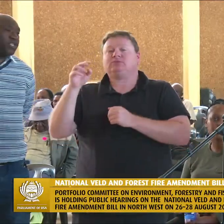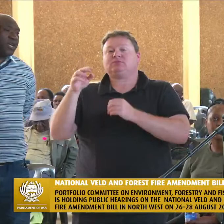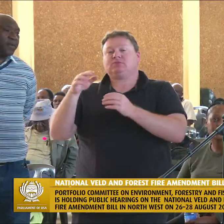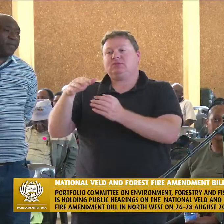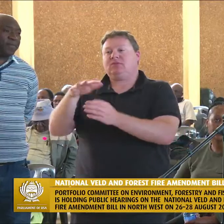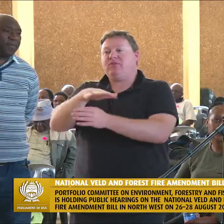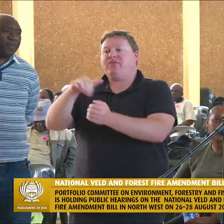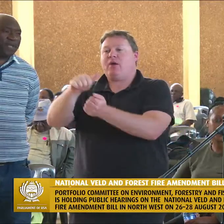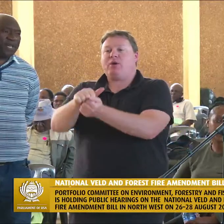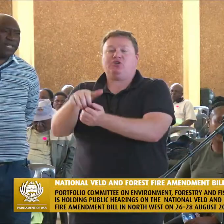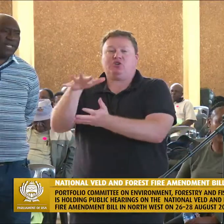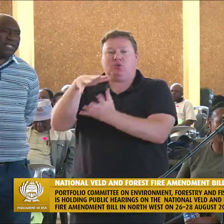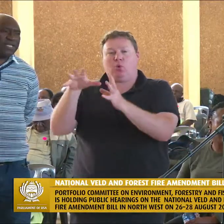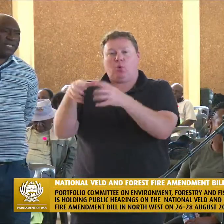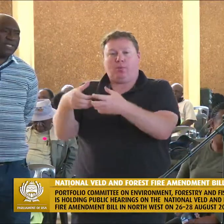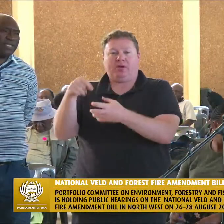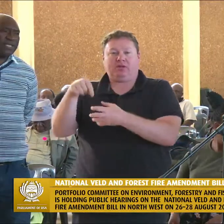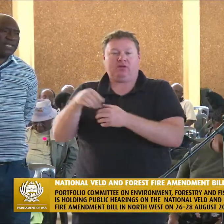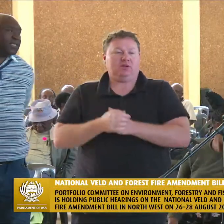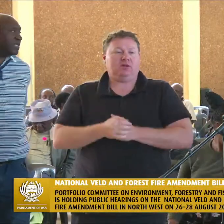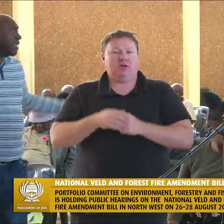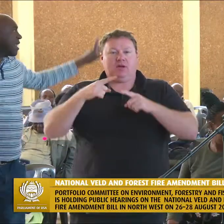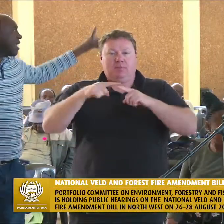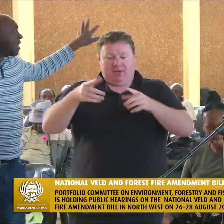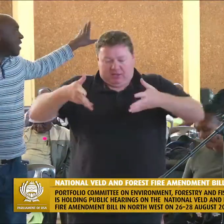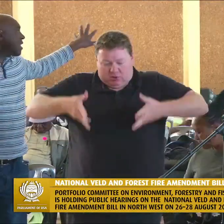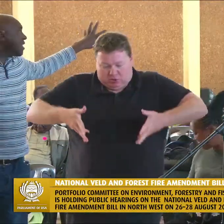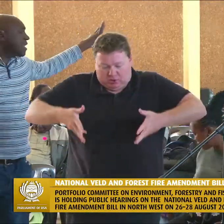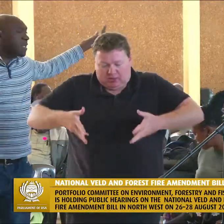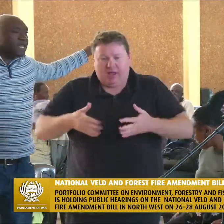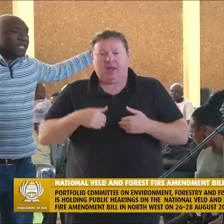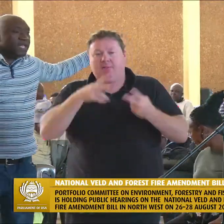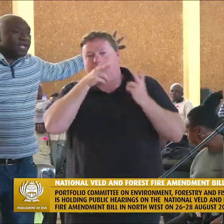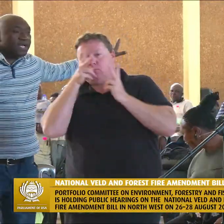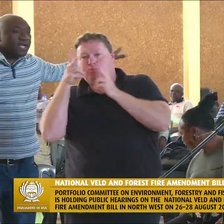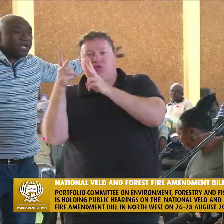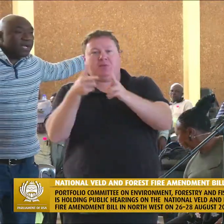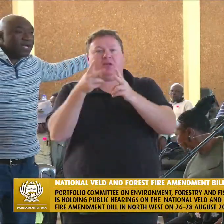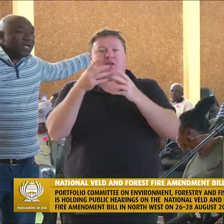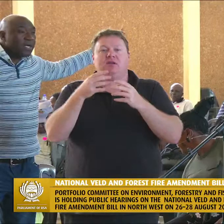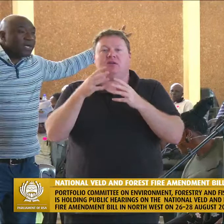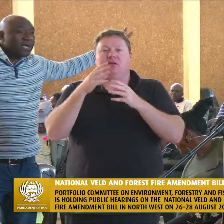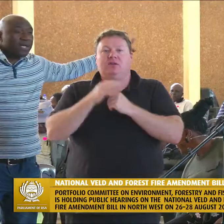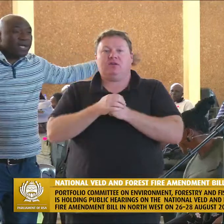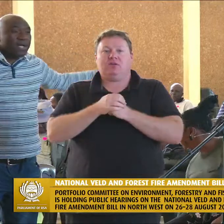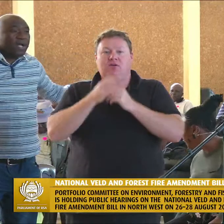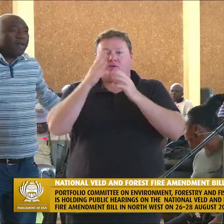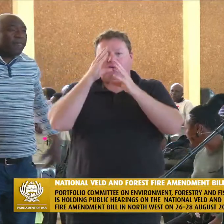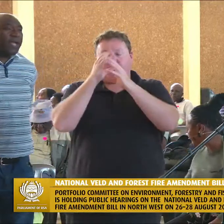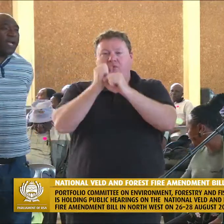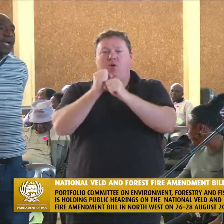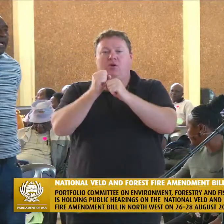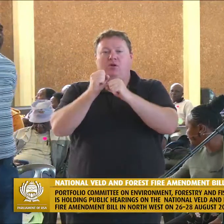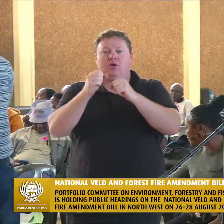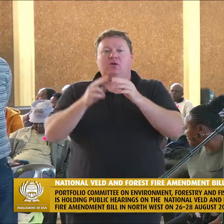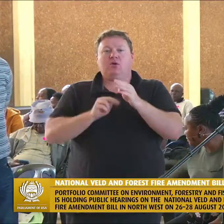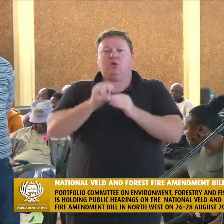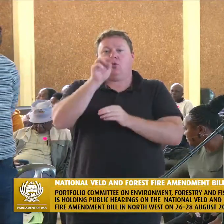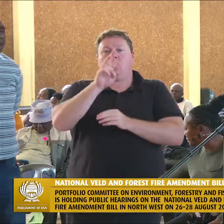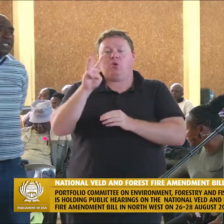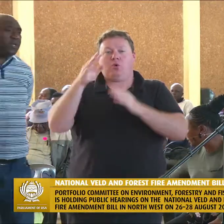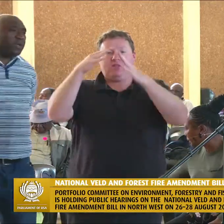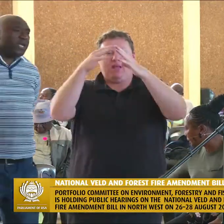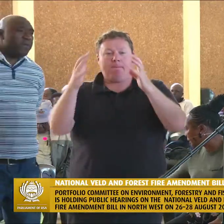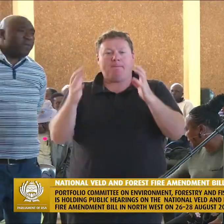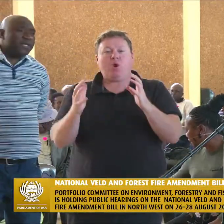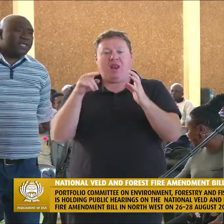foundation but today as i speak i'll be talking from the perspective of the northwest umbrella fire protection association